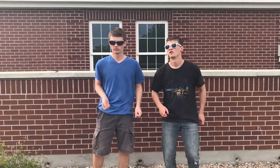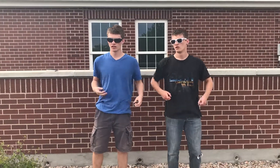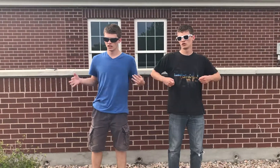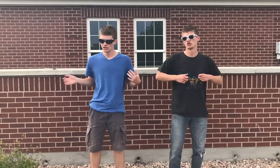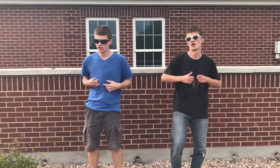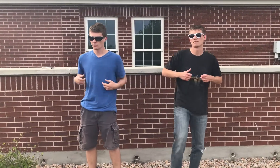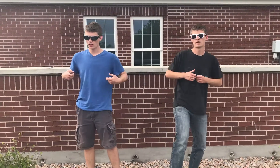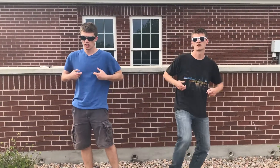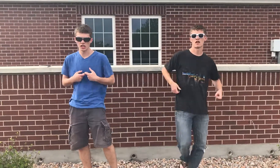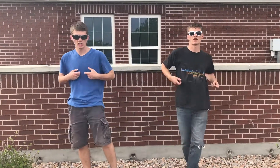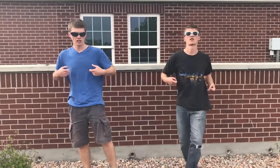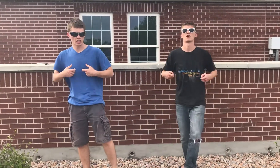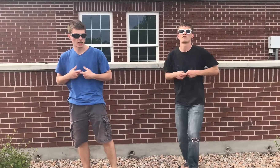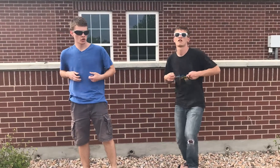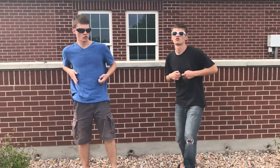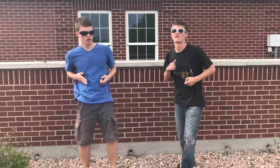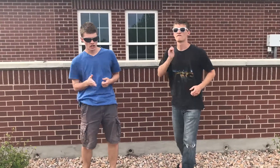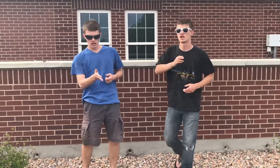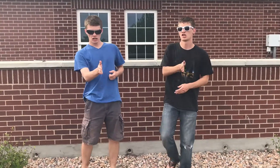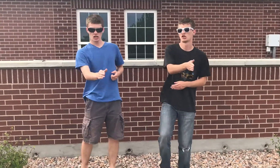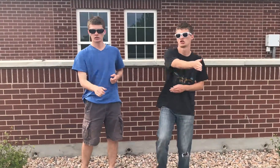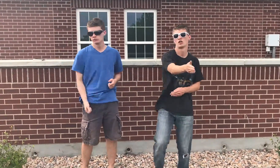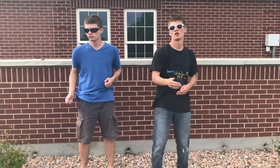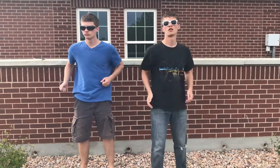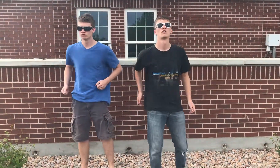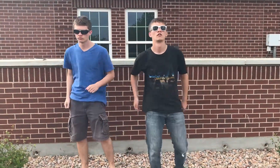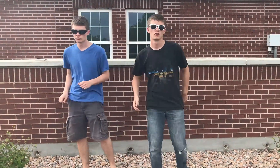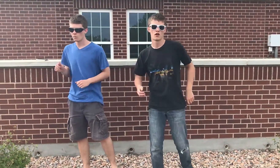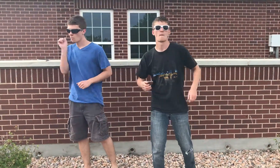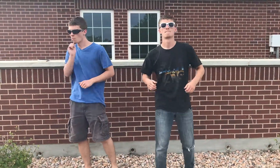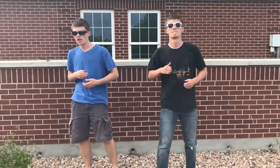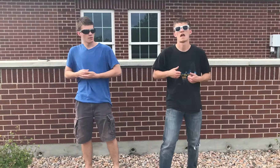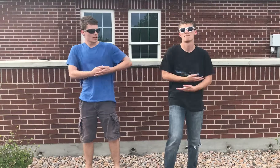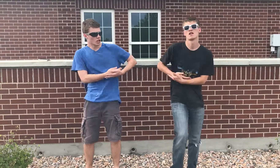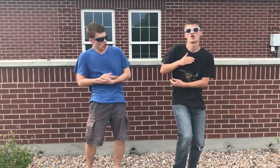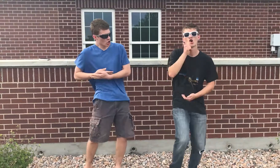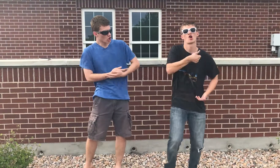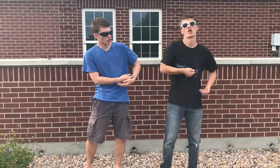It's shock me like an electric field Save it, girl